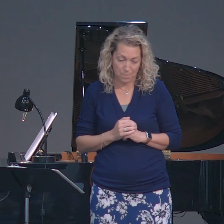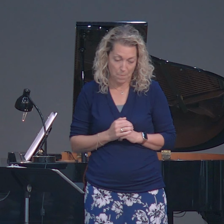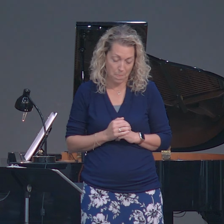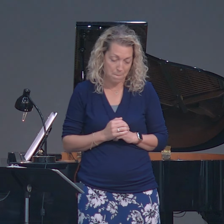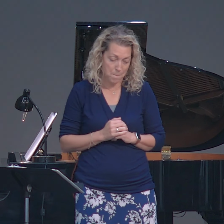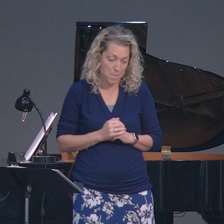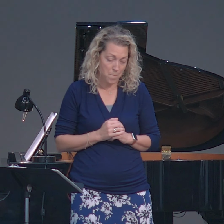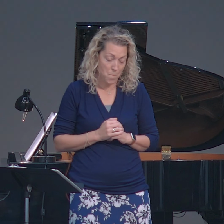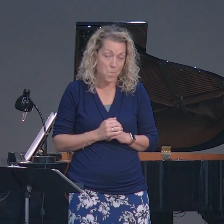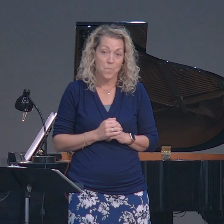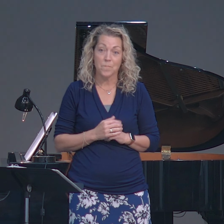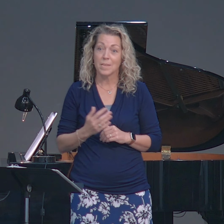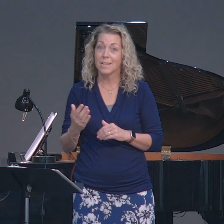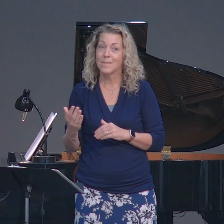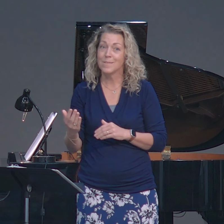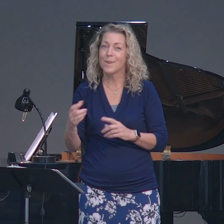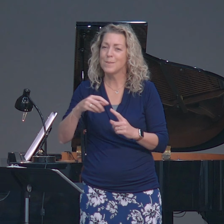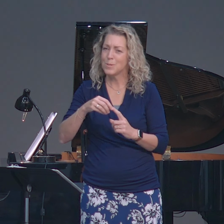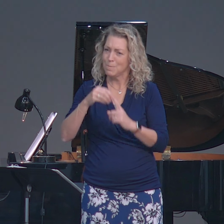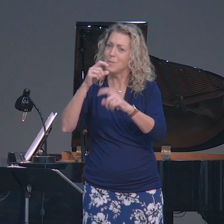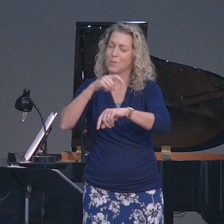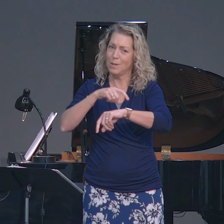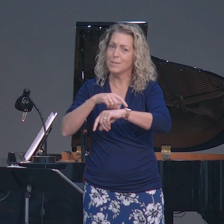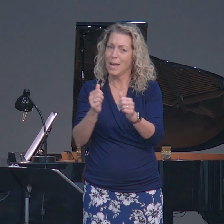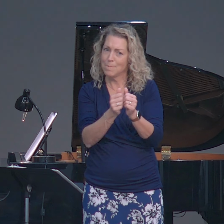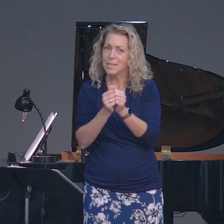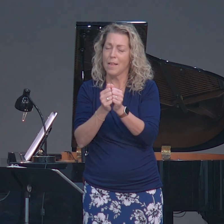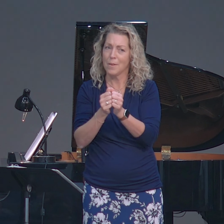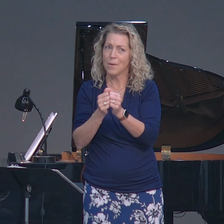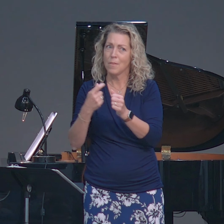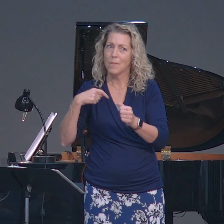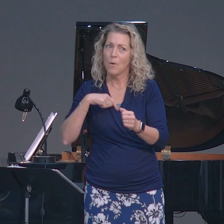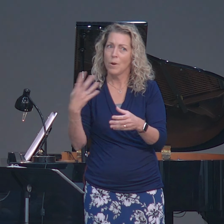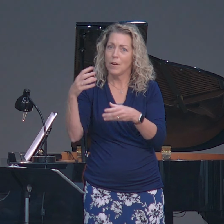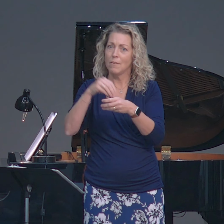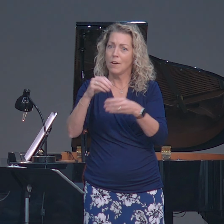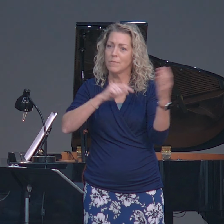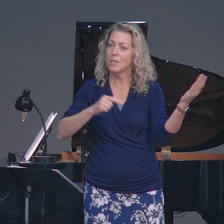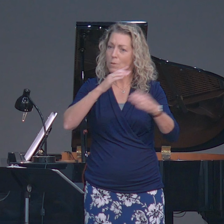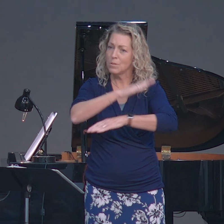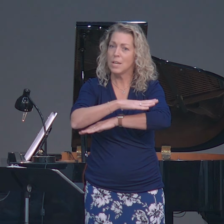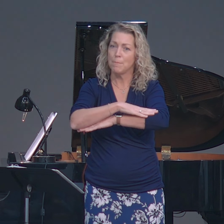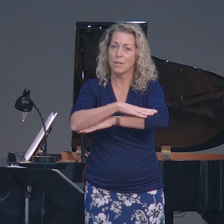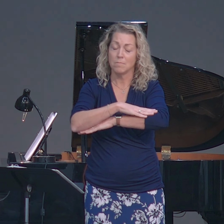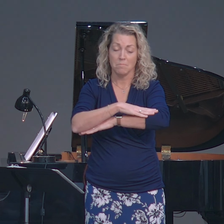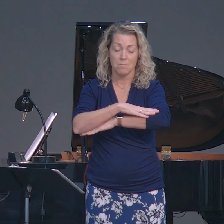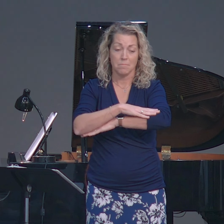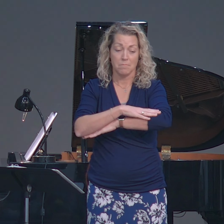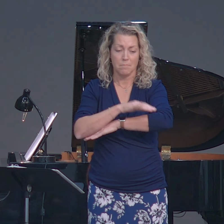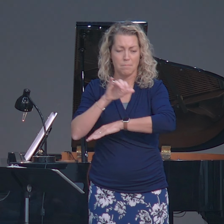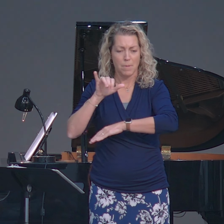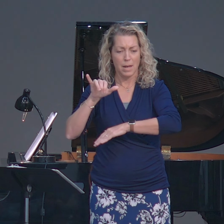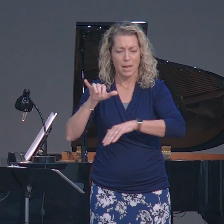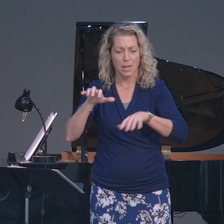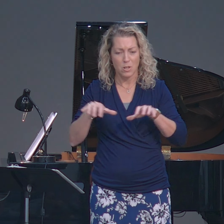All right. This is a special time together where we observe the Lord's table. And